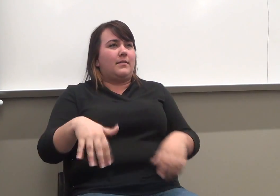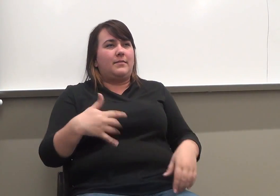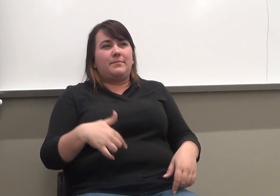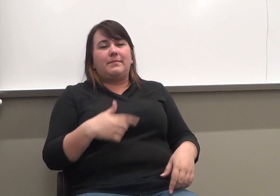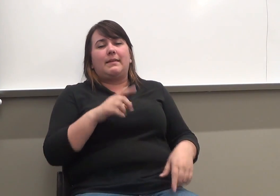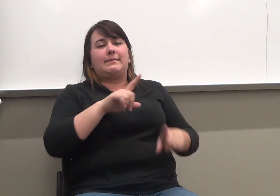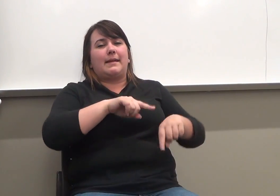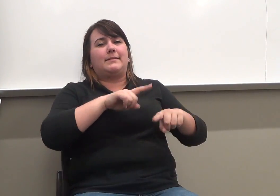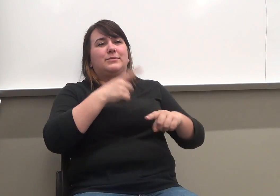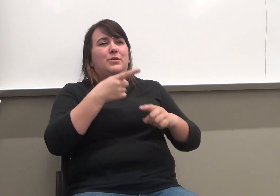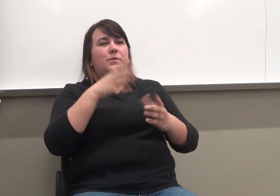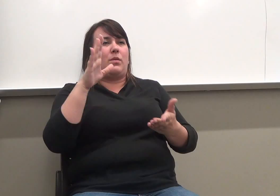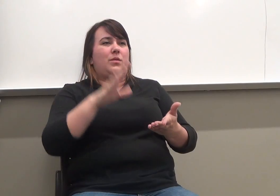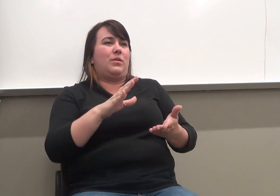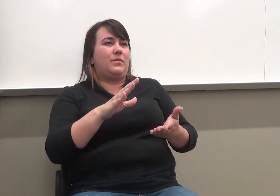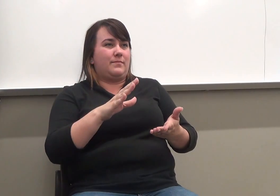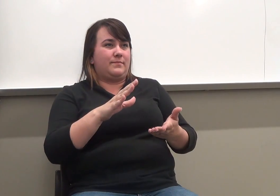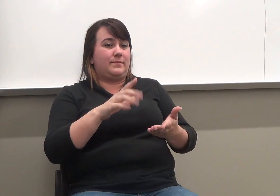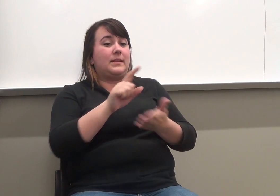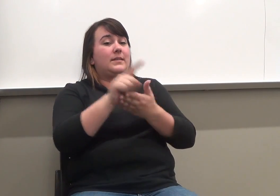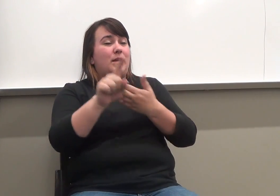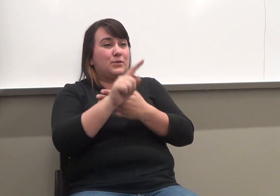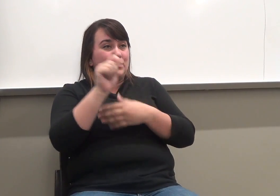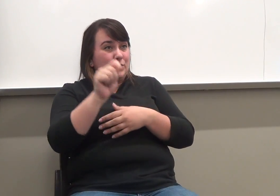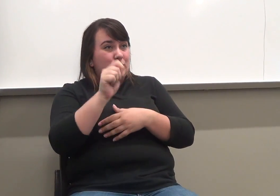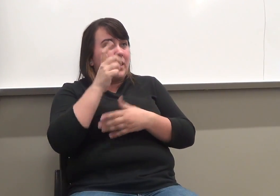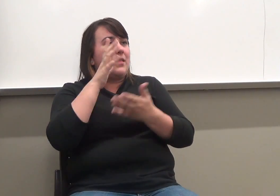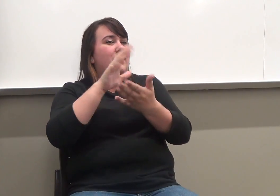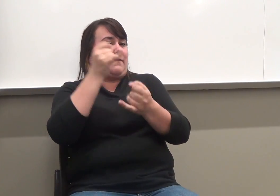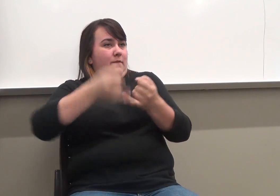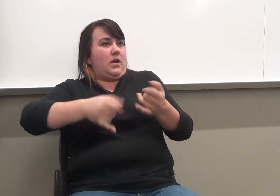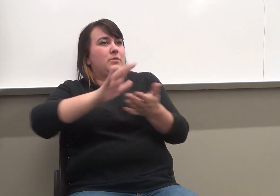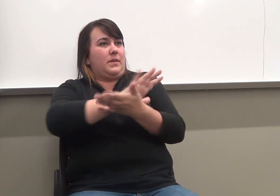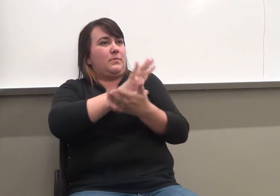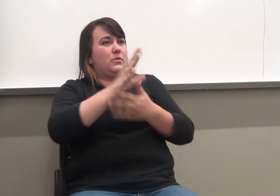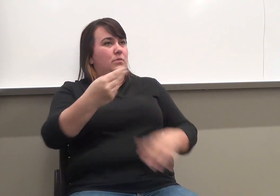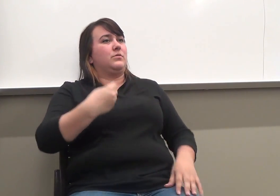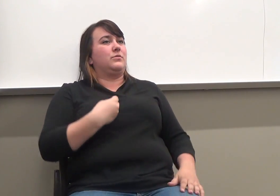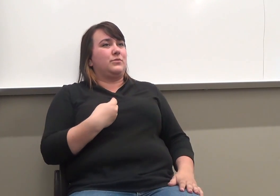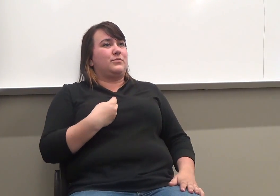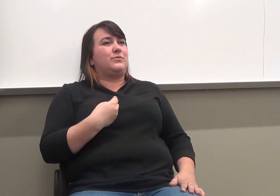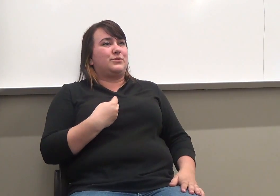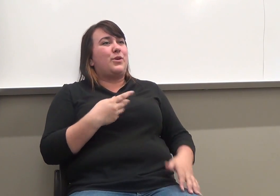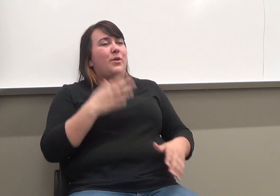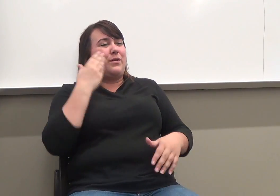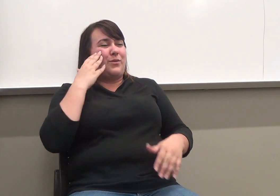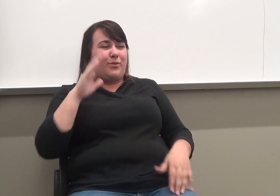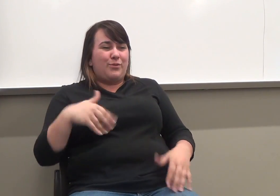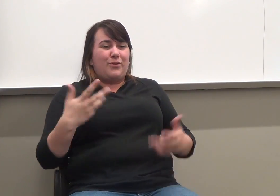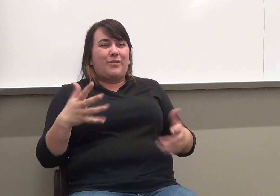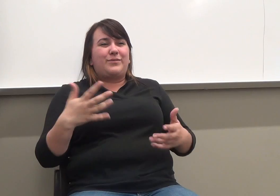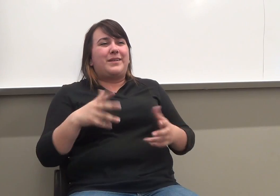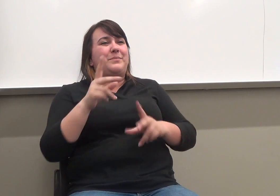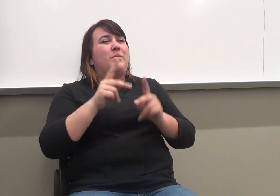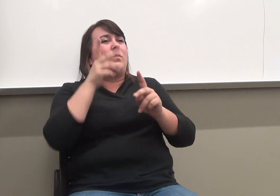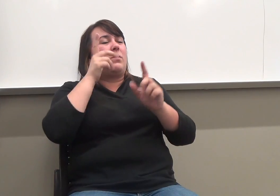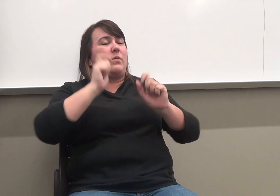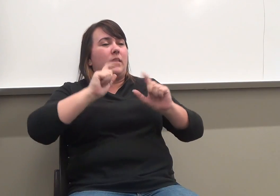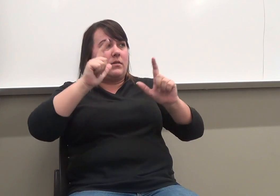And there will be another one on Tuesday because it's the holiday, and believe me, I know people are going to wake up Tuesday morning